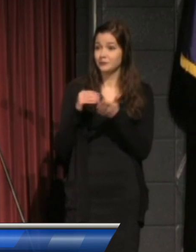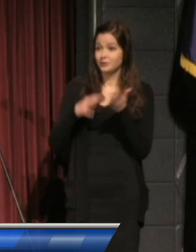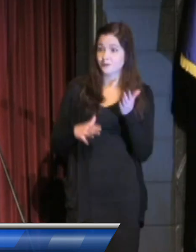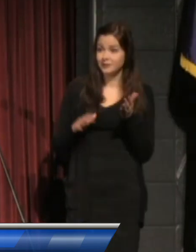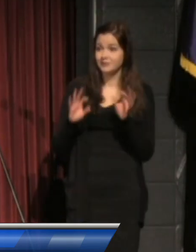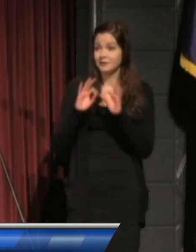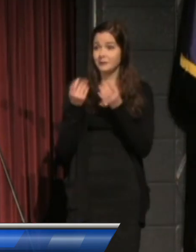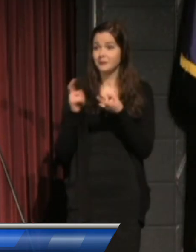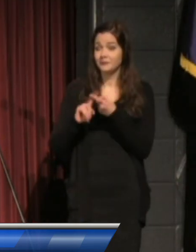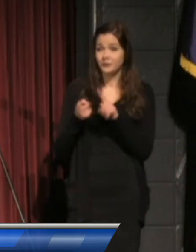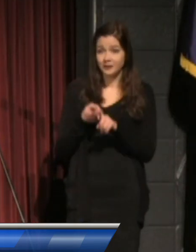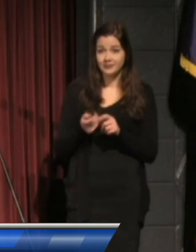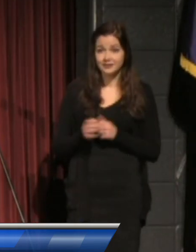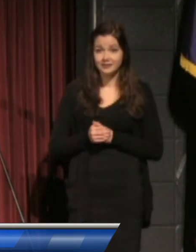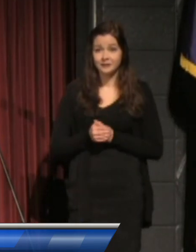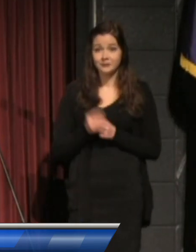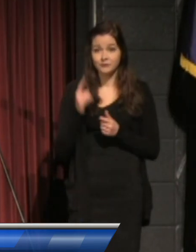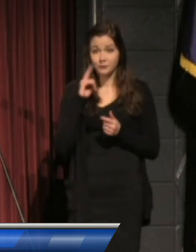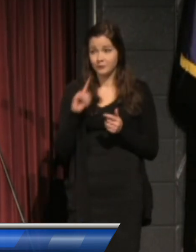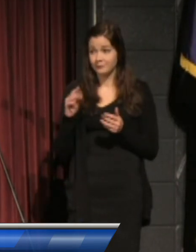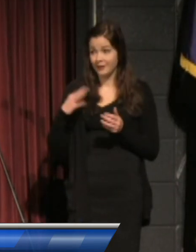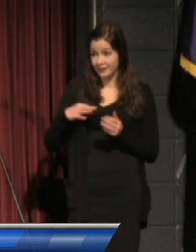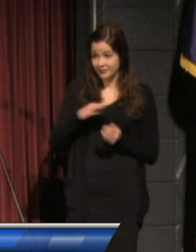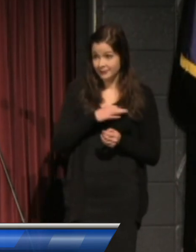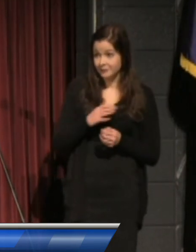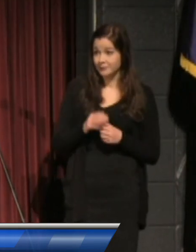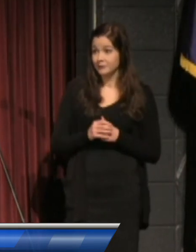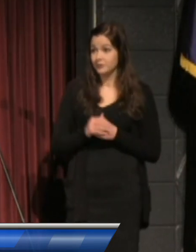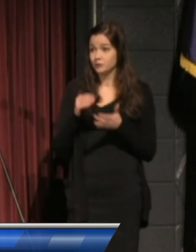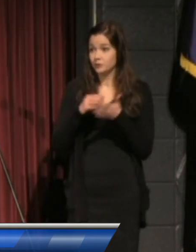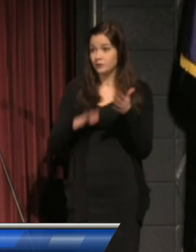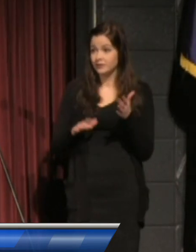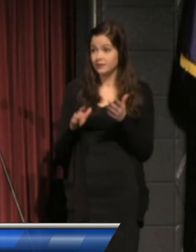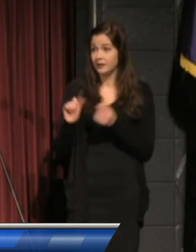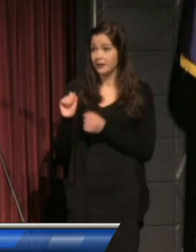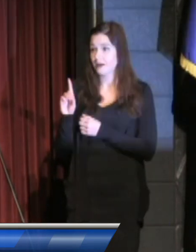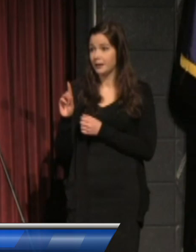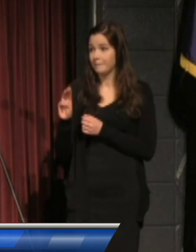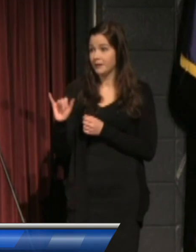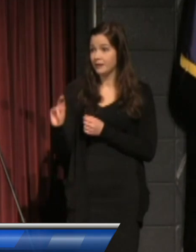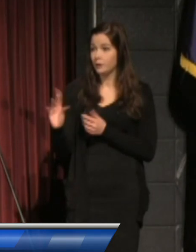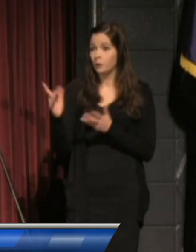and friends, on behalf of the faculty, staff, students, and administration,